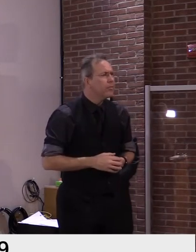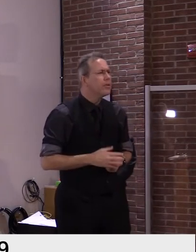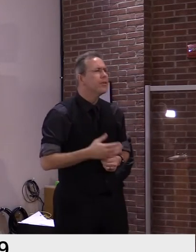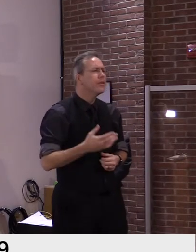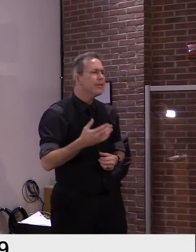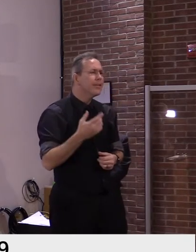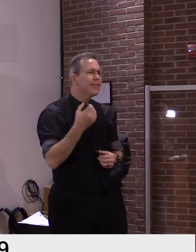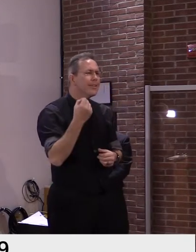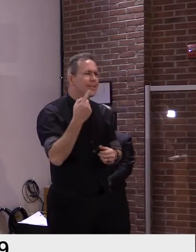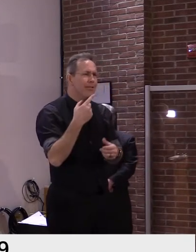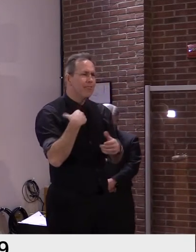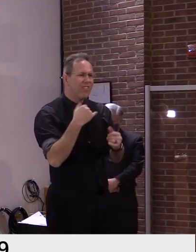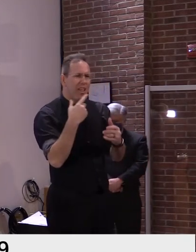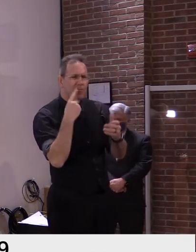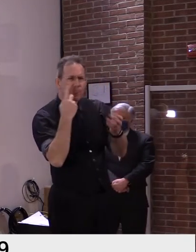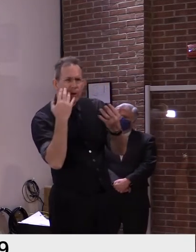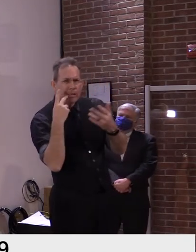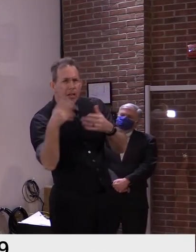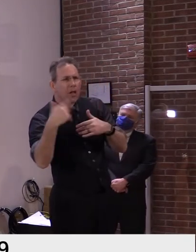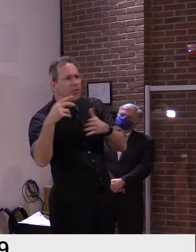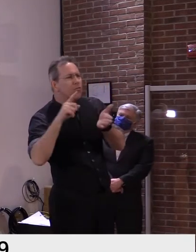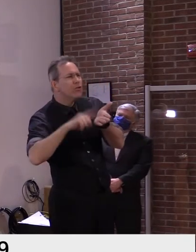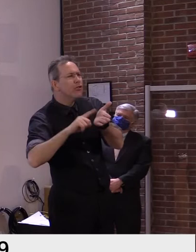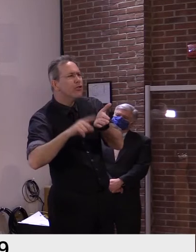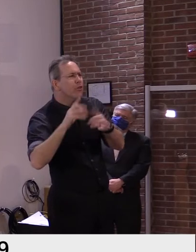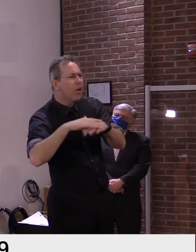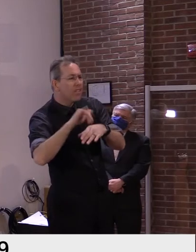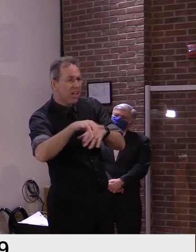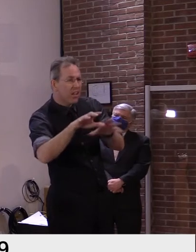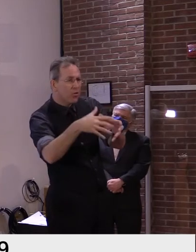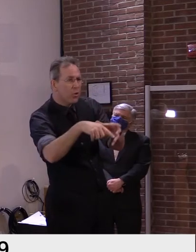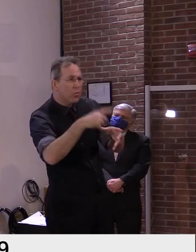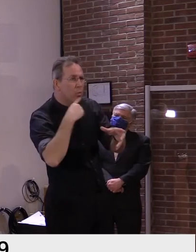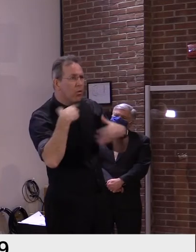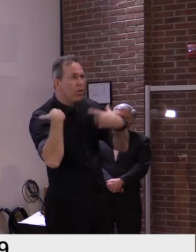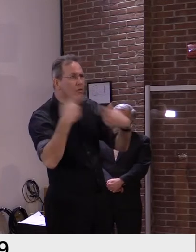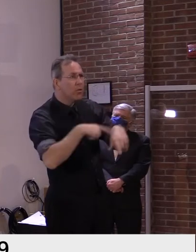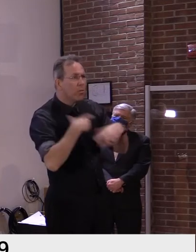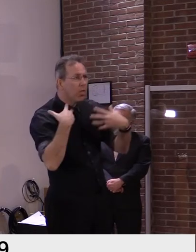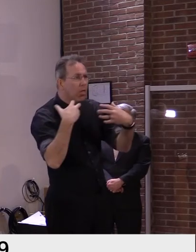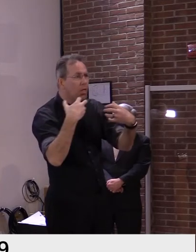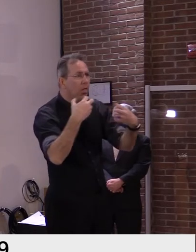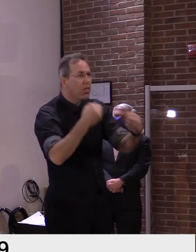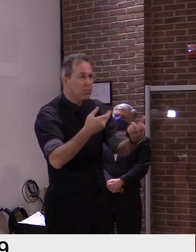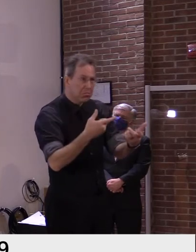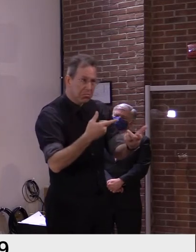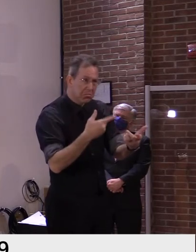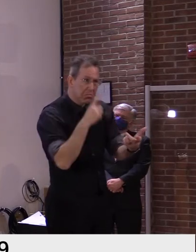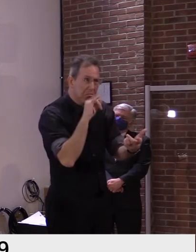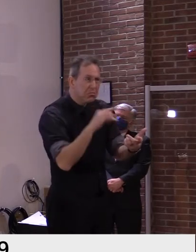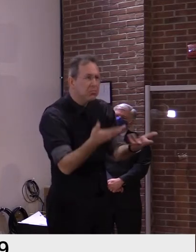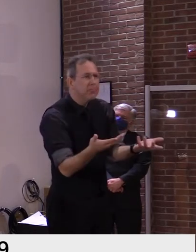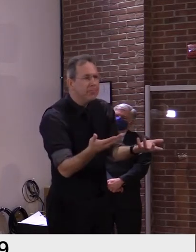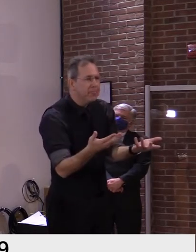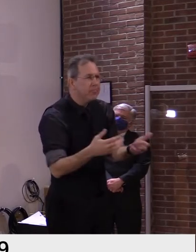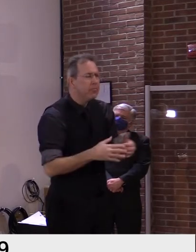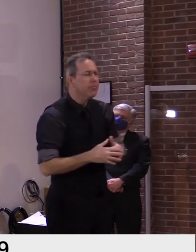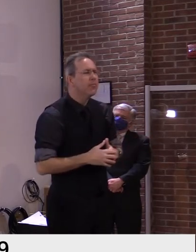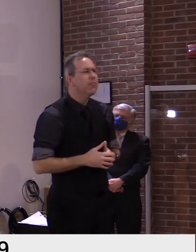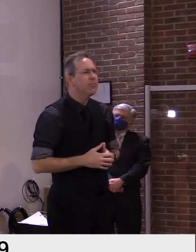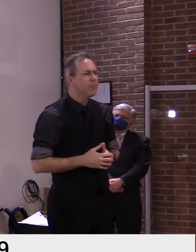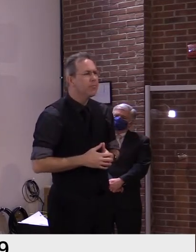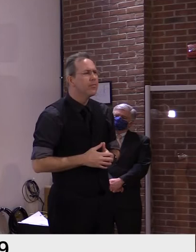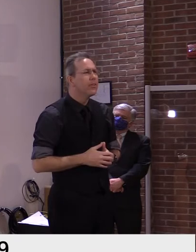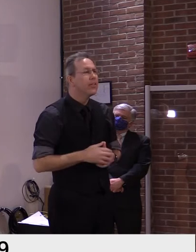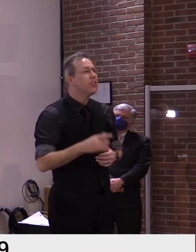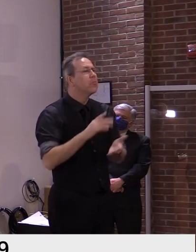to see the impact on that. It would be nice, because the reality is, if you're having less symptomatic illness from